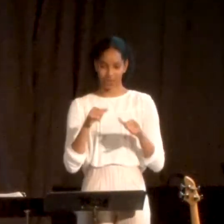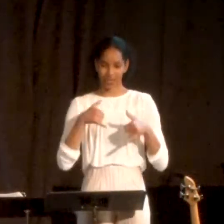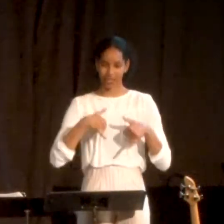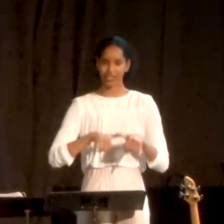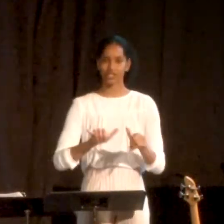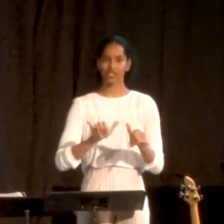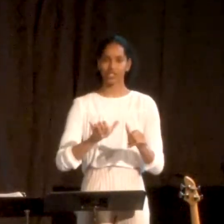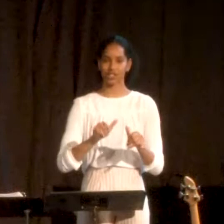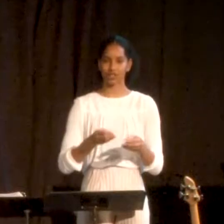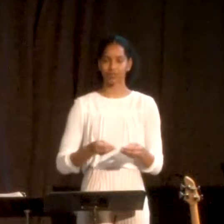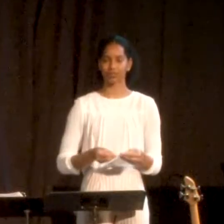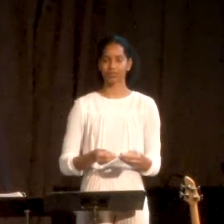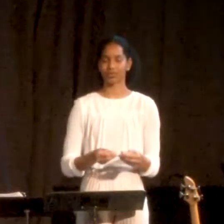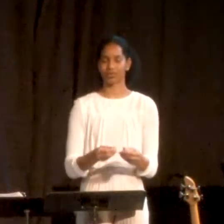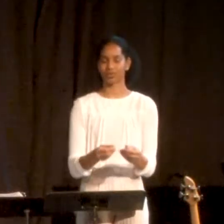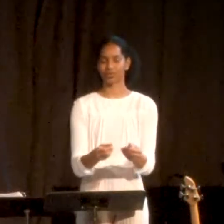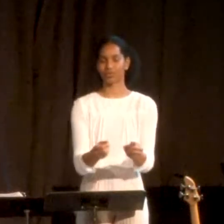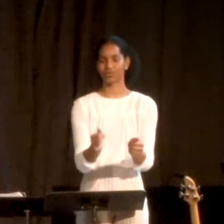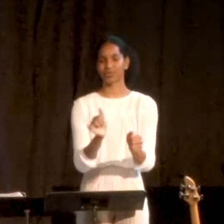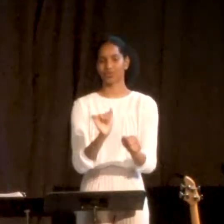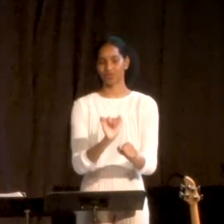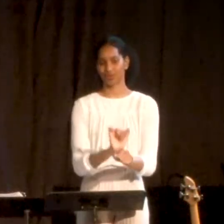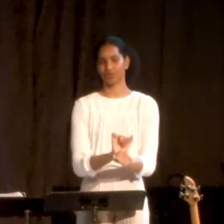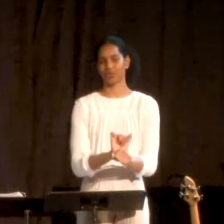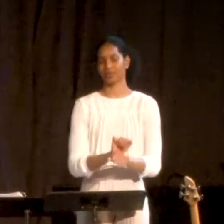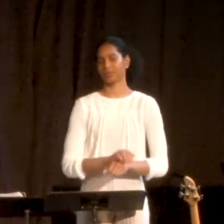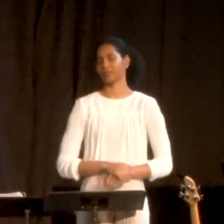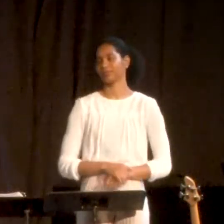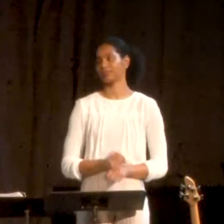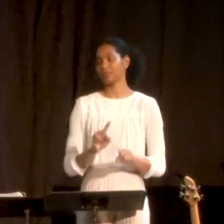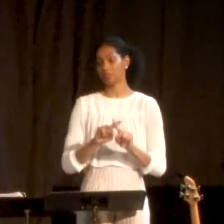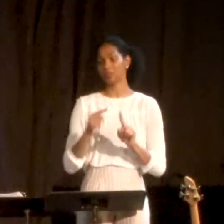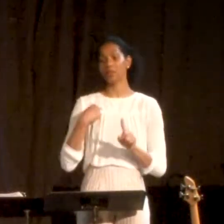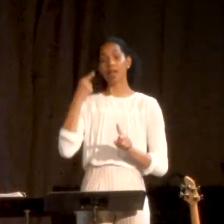participants. But I think you can also see